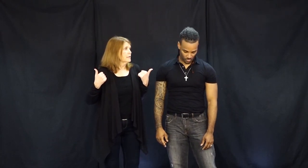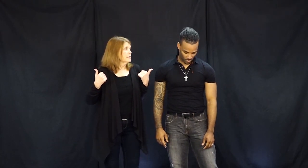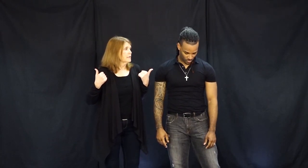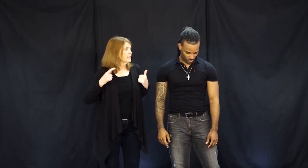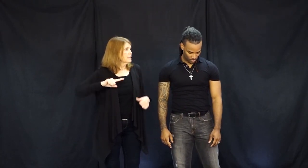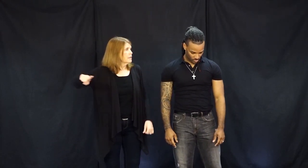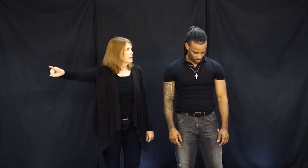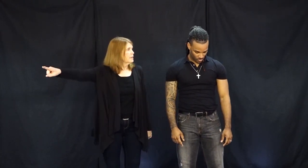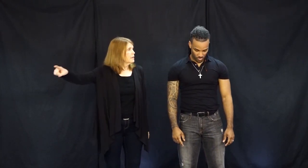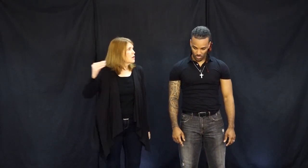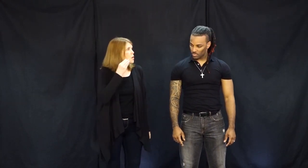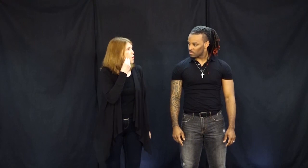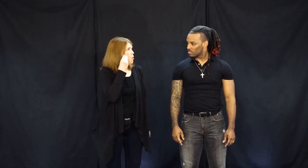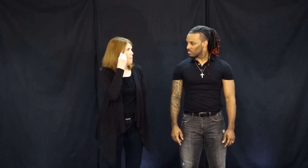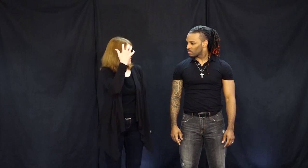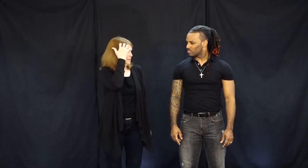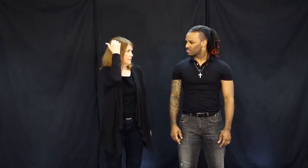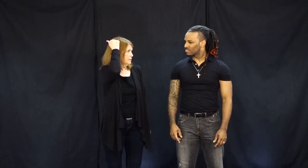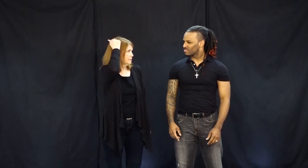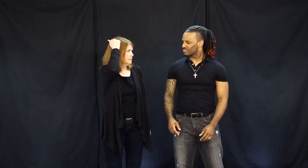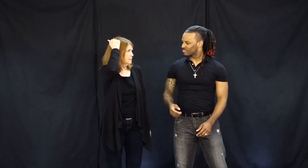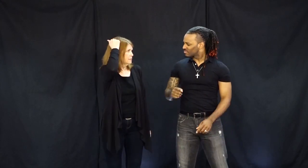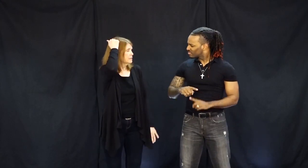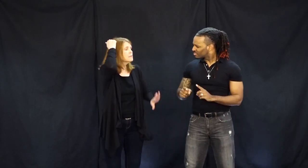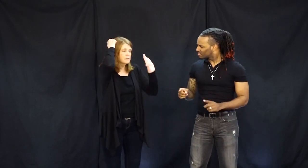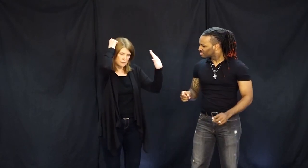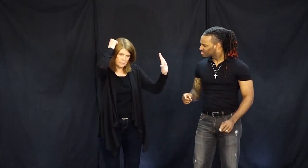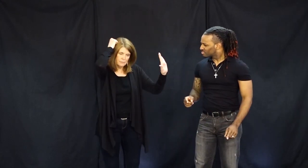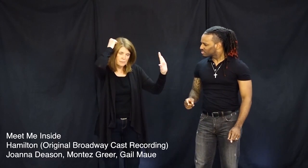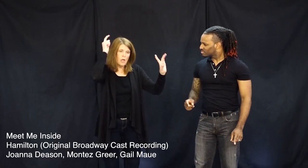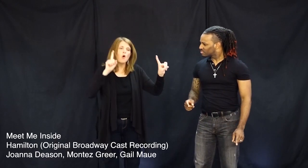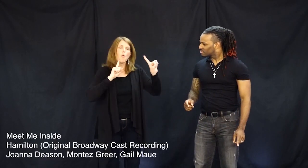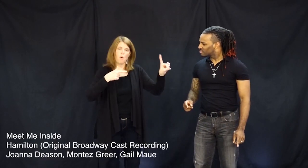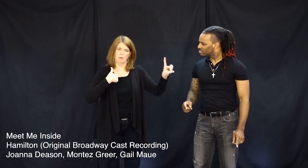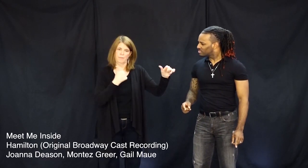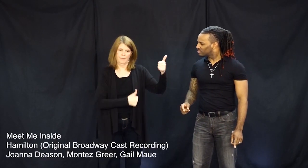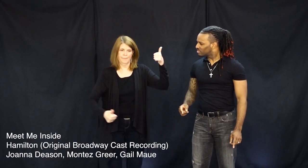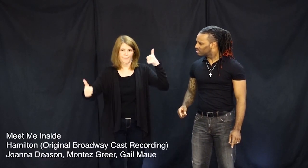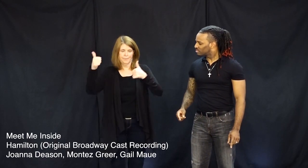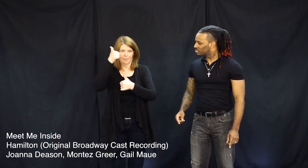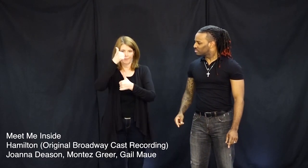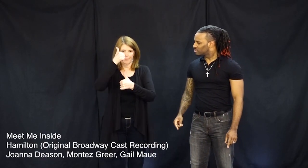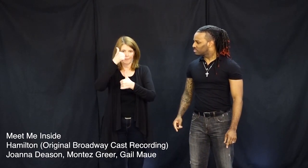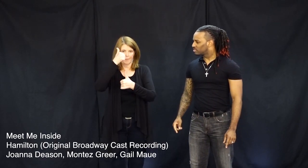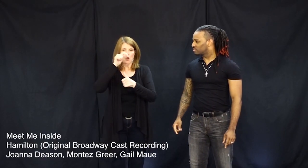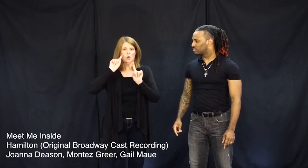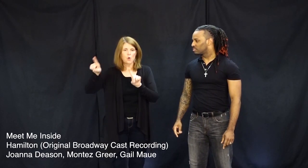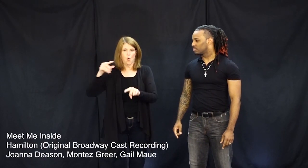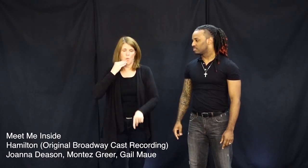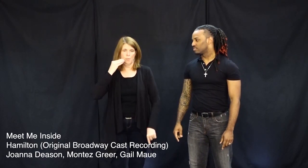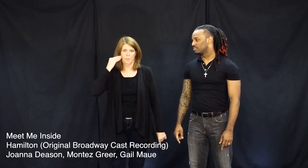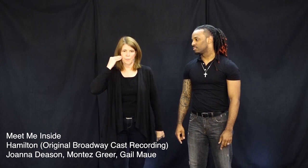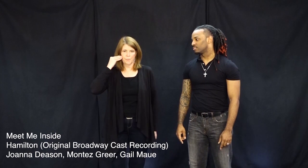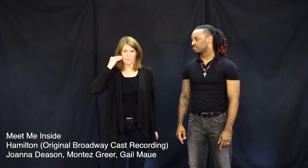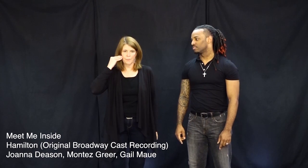Go home, Alexander. That's an order from your commander. Sir? Go home.